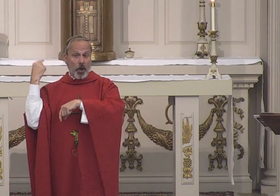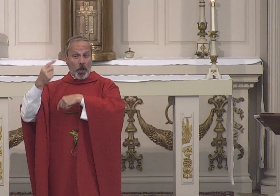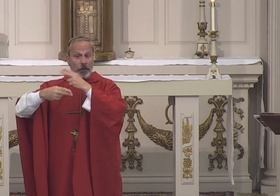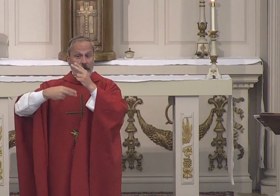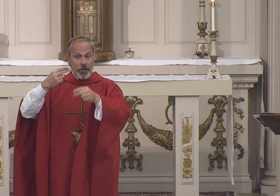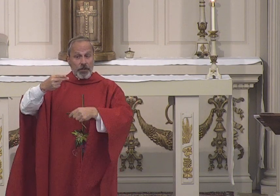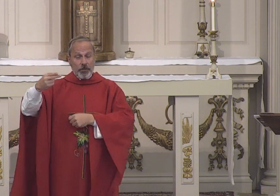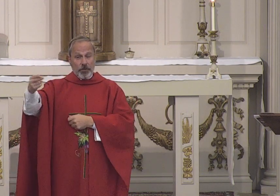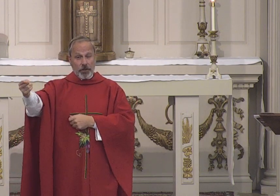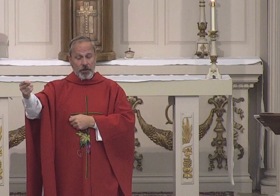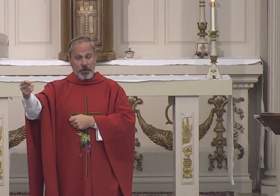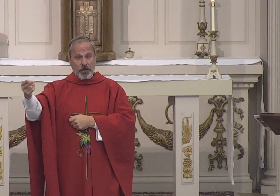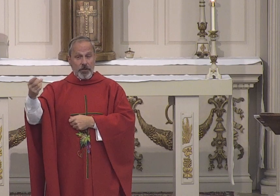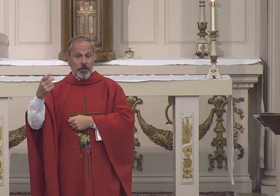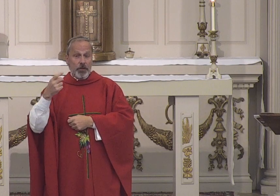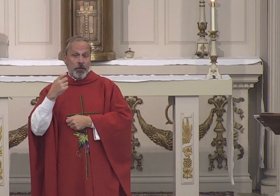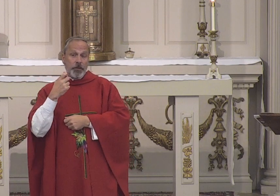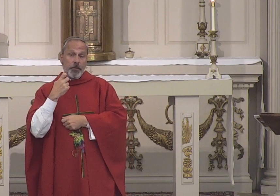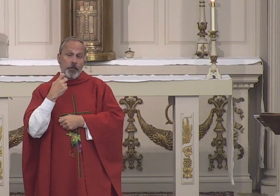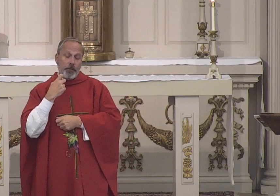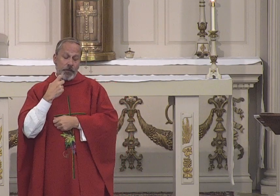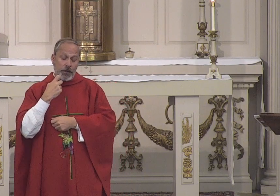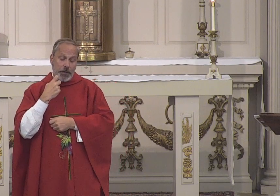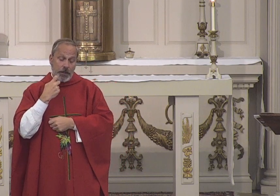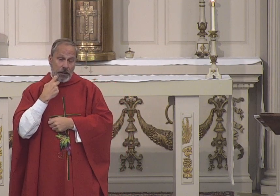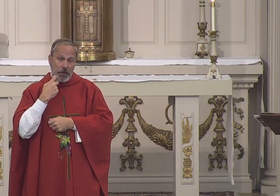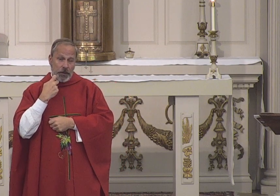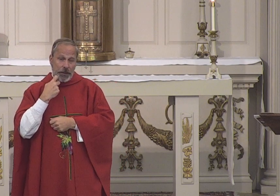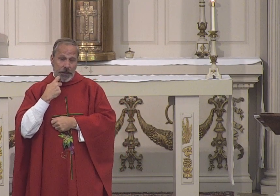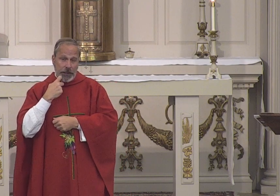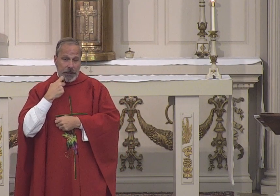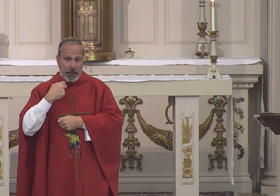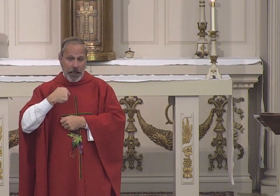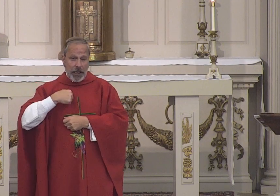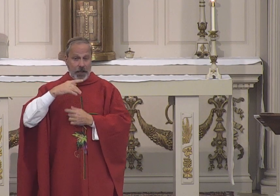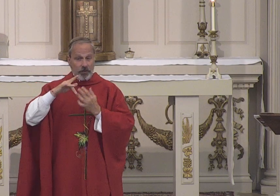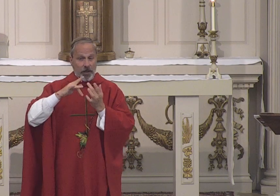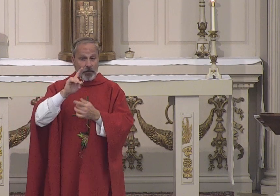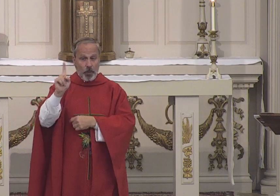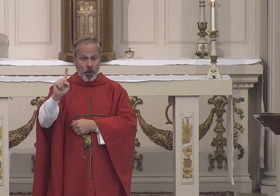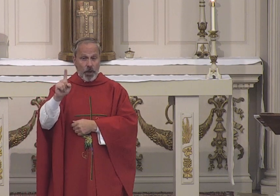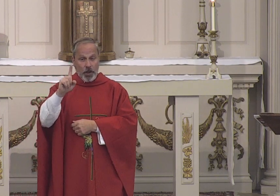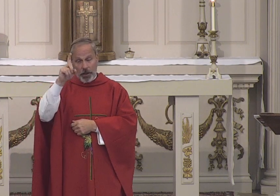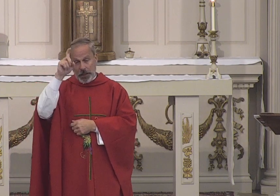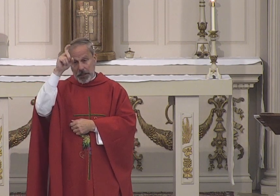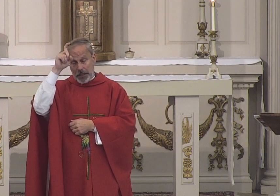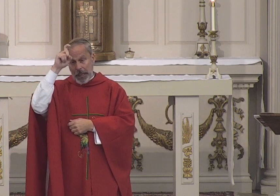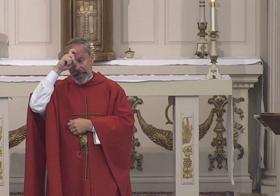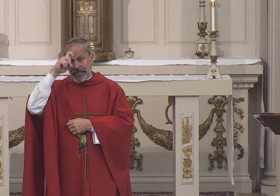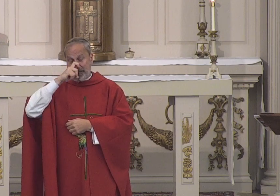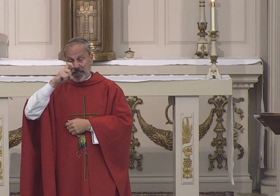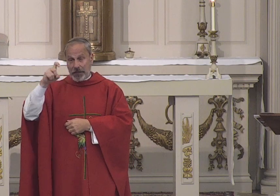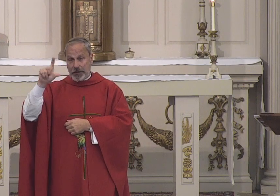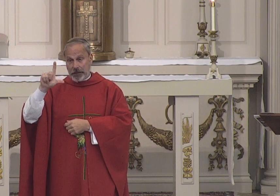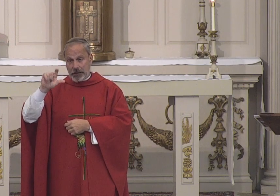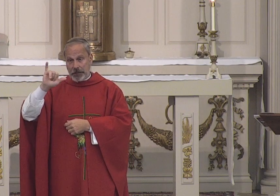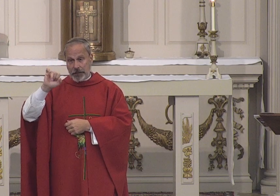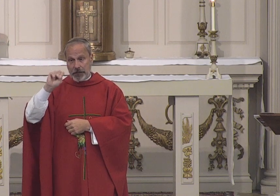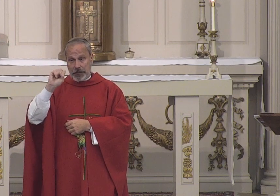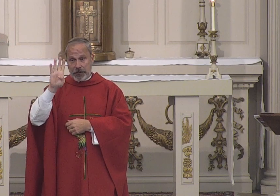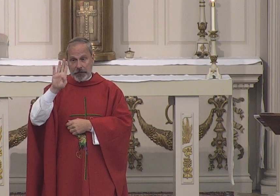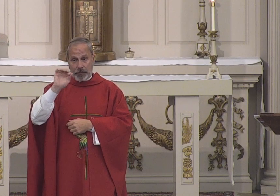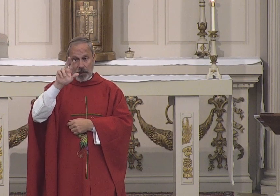we would see that this is the most successful time there's ever been for the Catholic Church.